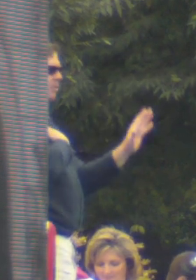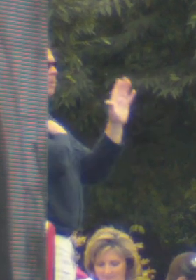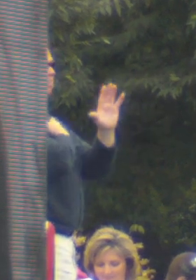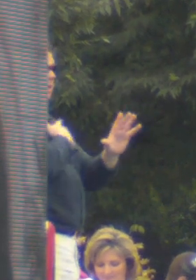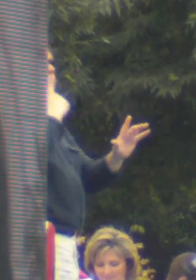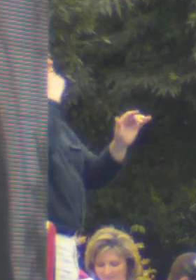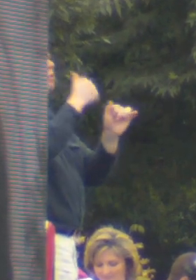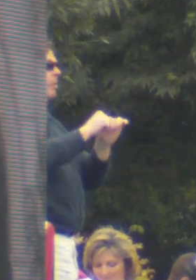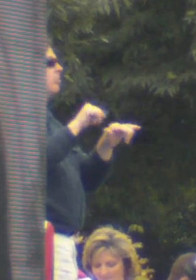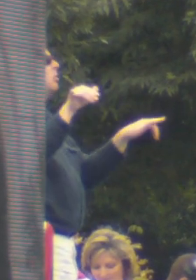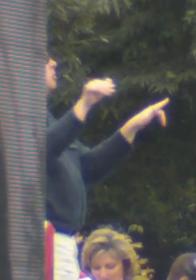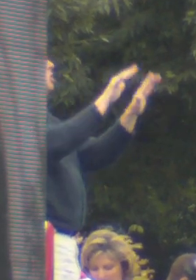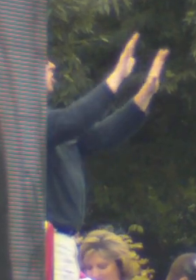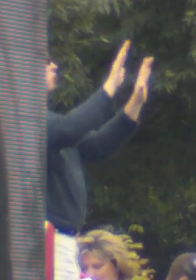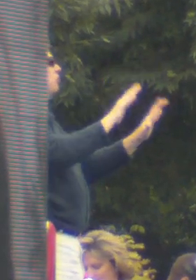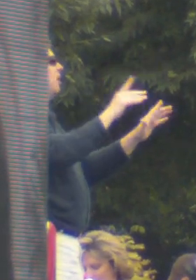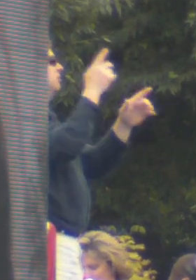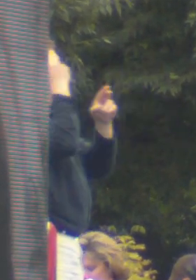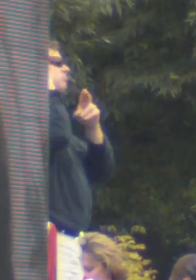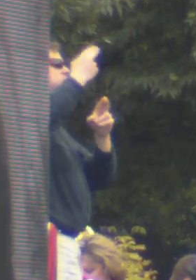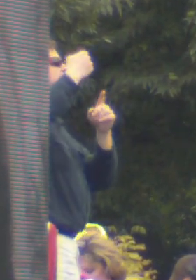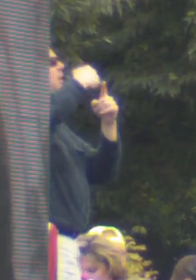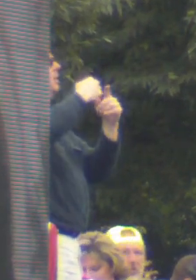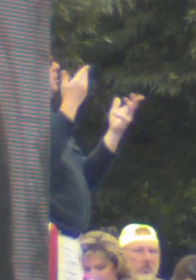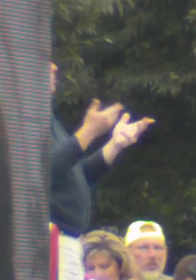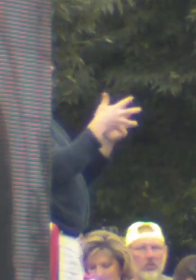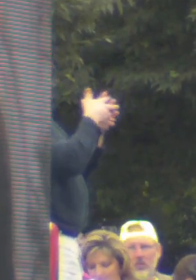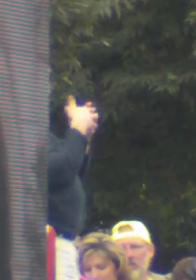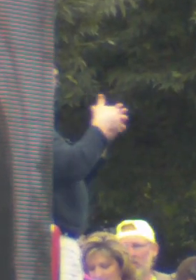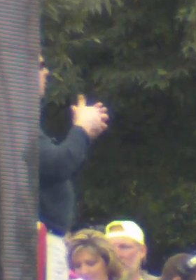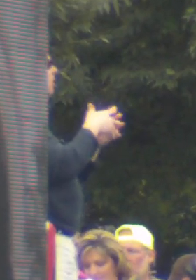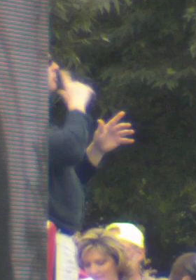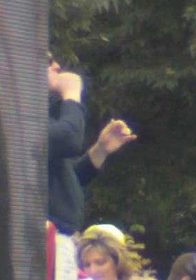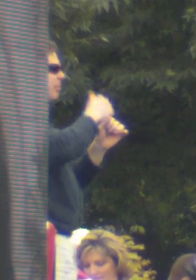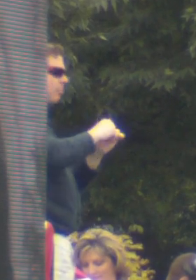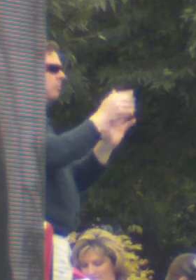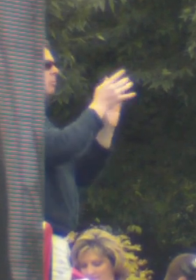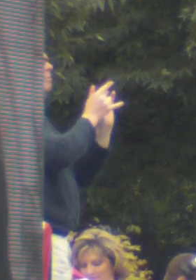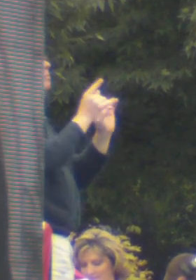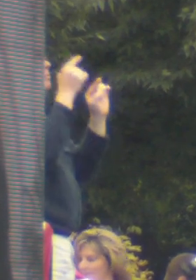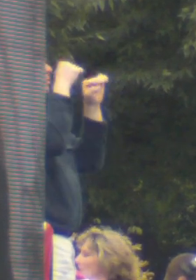Please remember the great legacy of America. Please